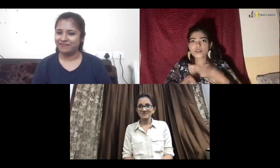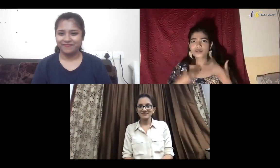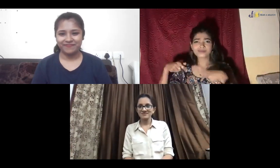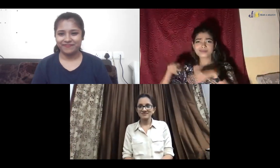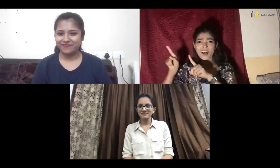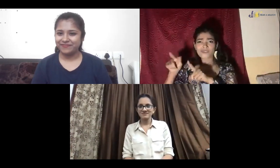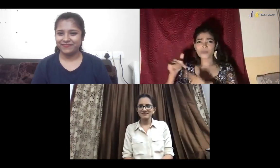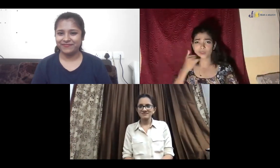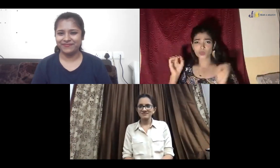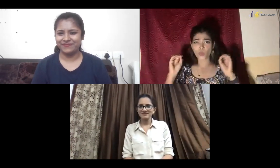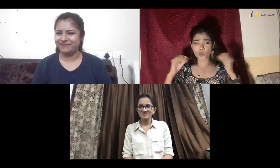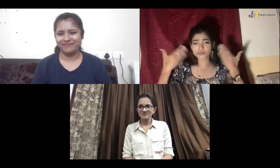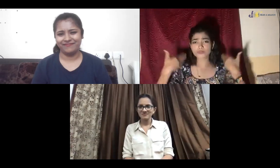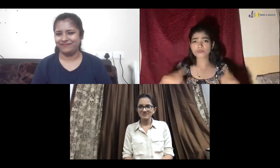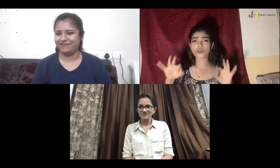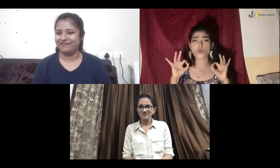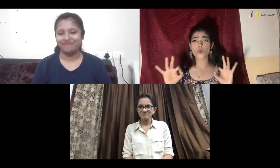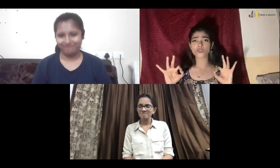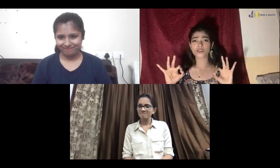so people are just